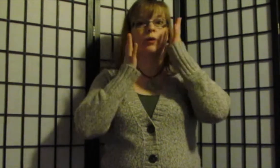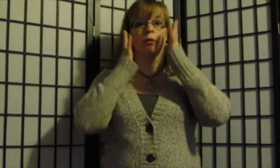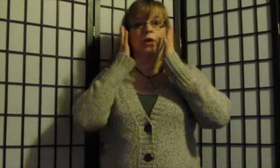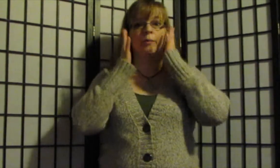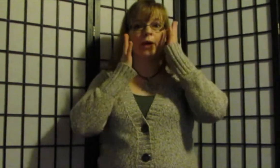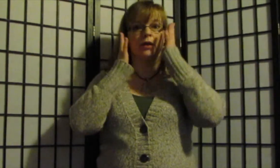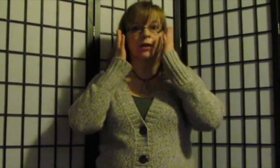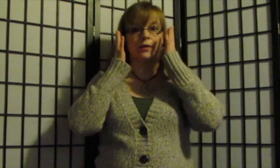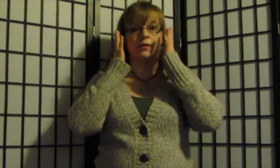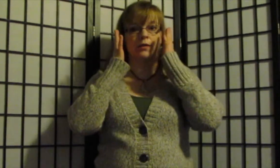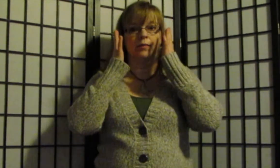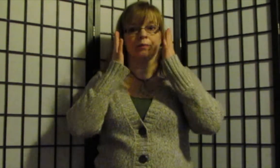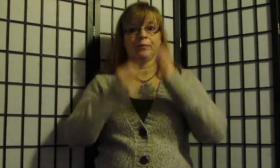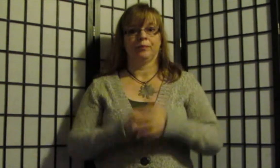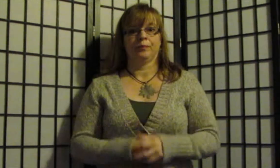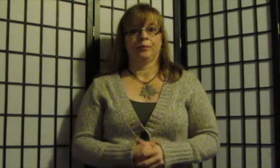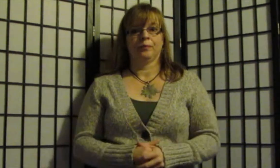we're embarrassed.